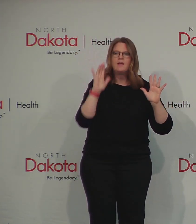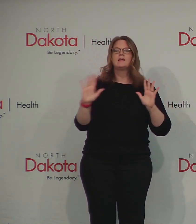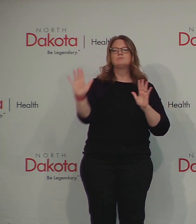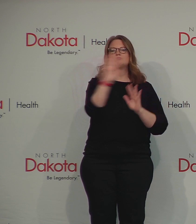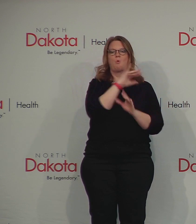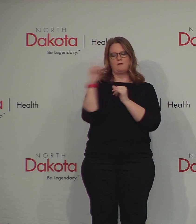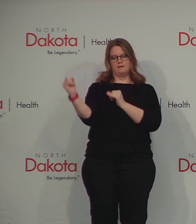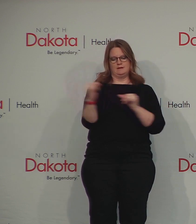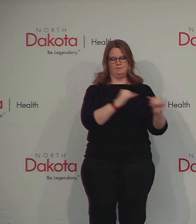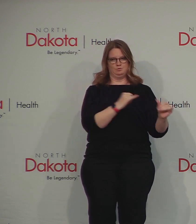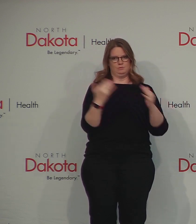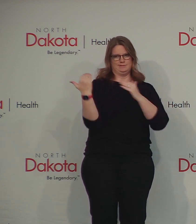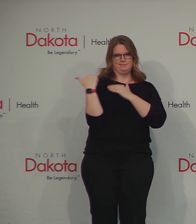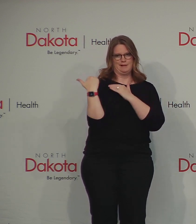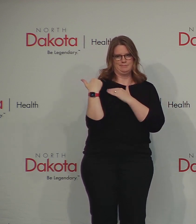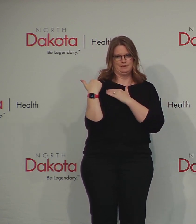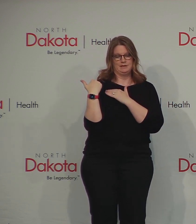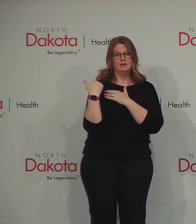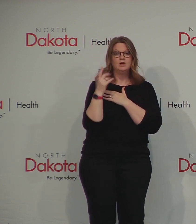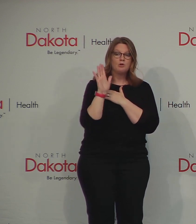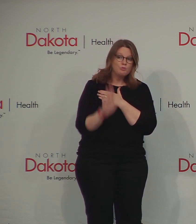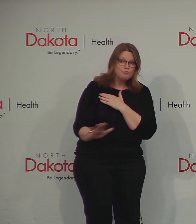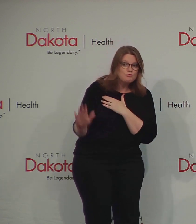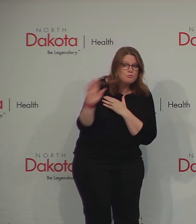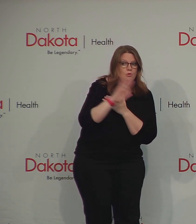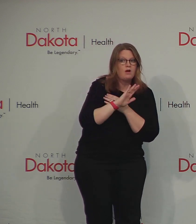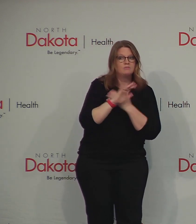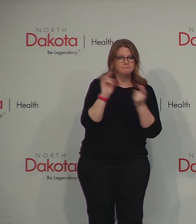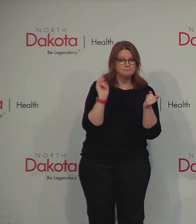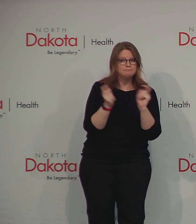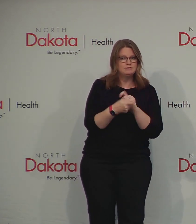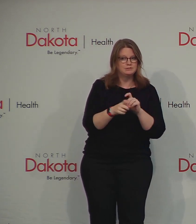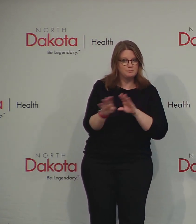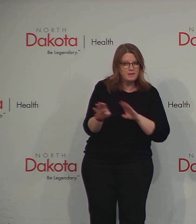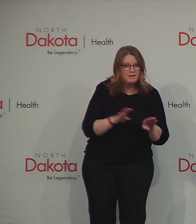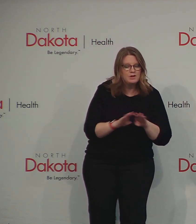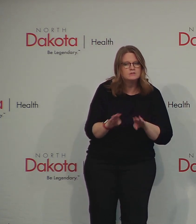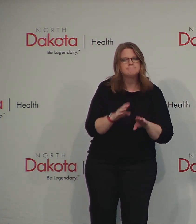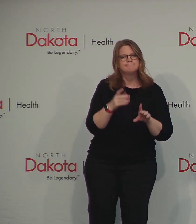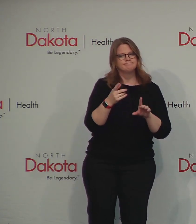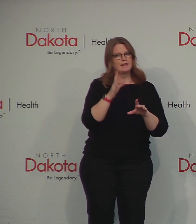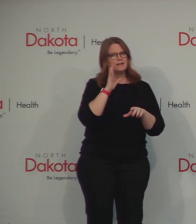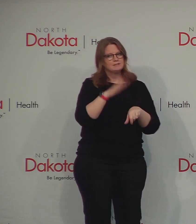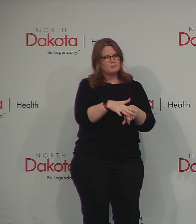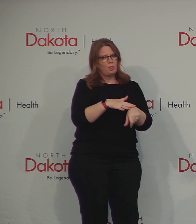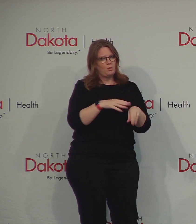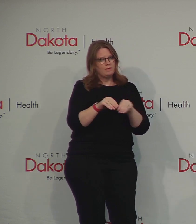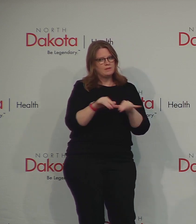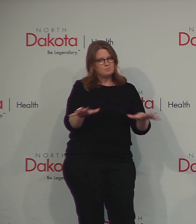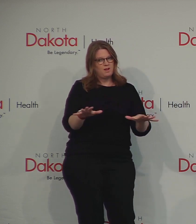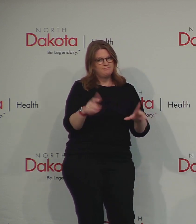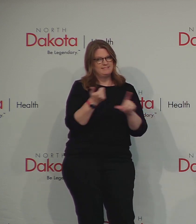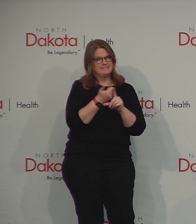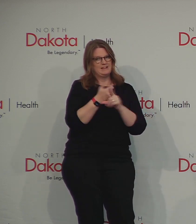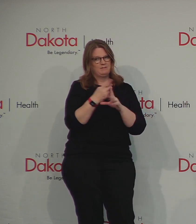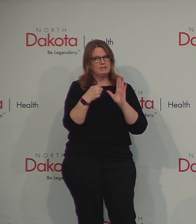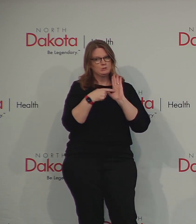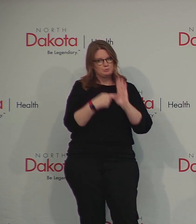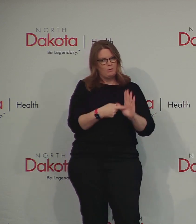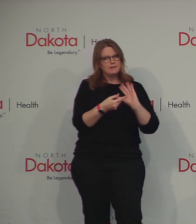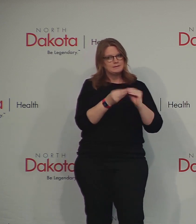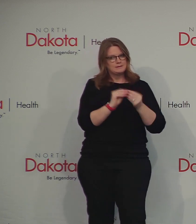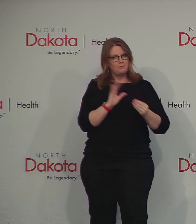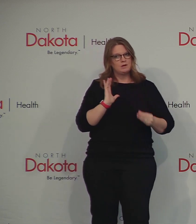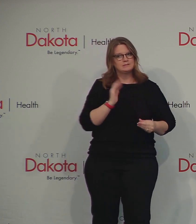responsibility you've shown, the actions you've taken to slow the spread that are showing up in our numbers and giving